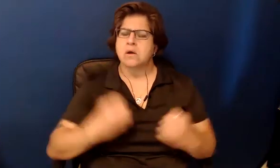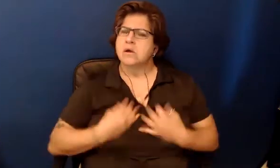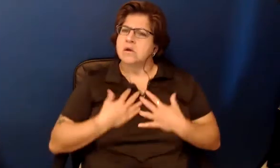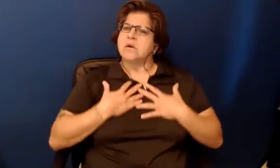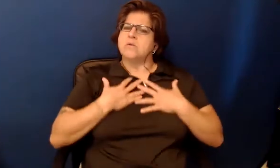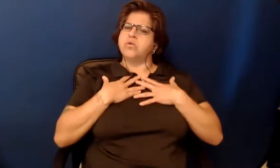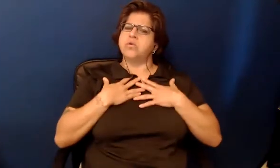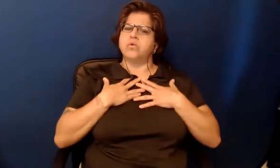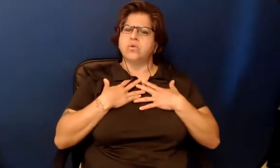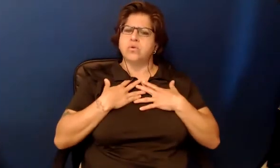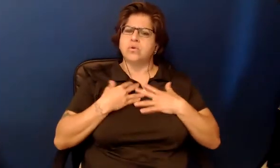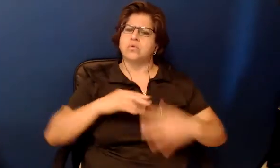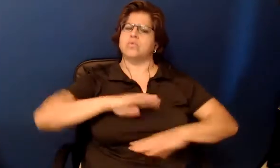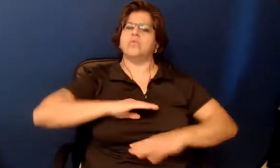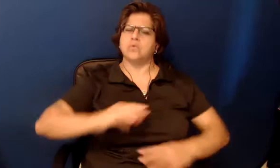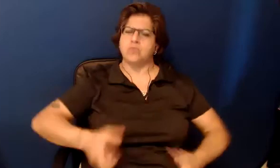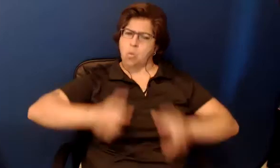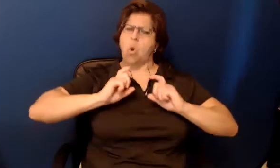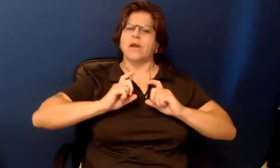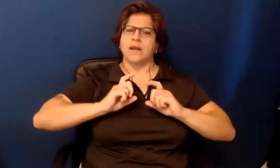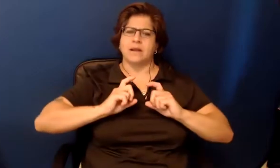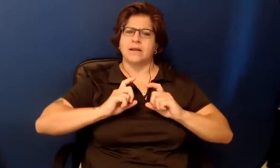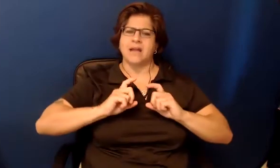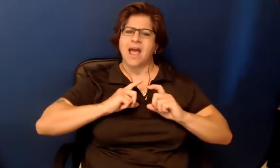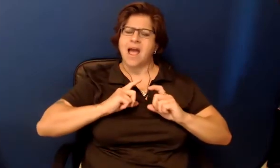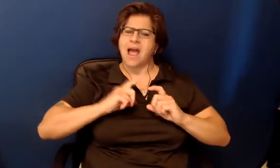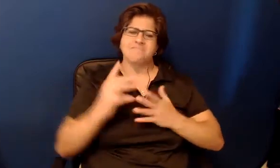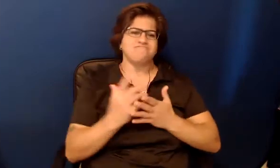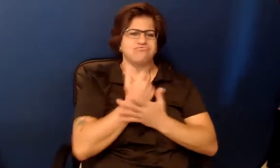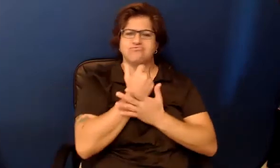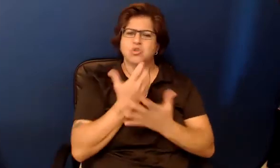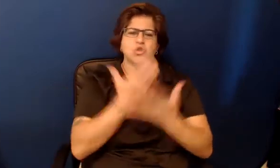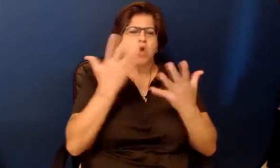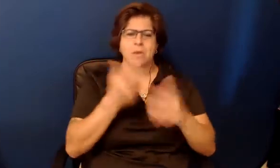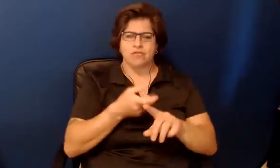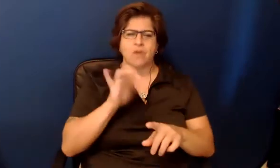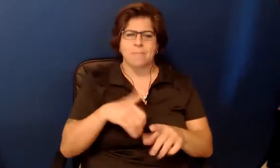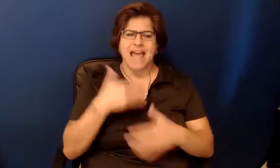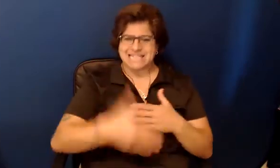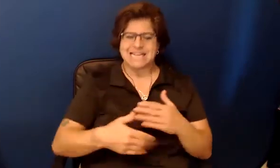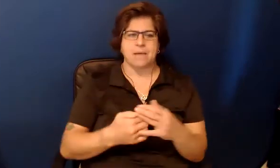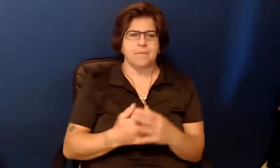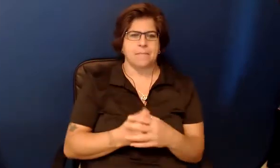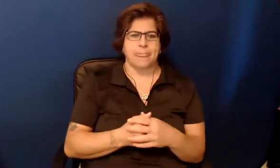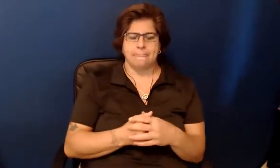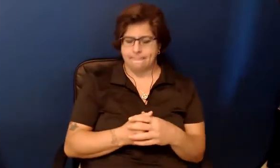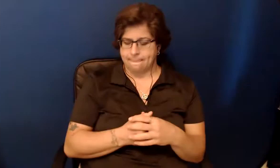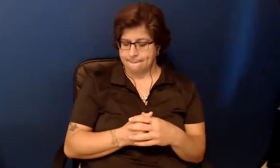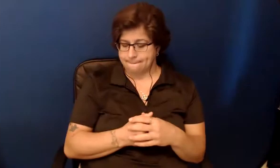so rewarding, I guess is the word for it, I got so much from it,